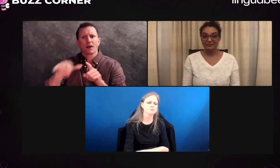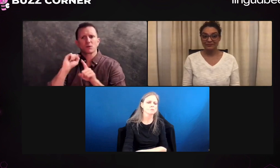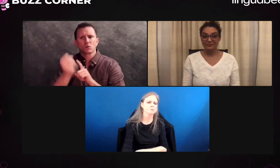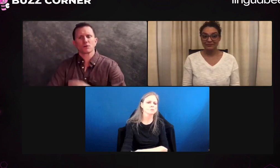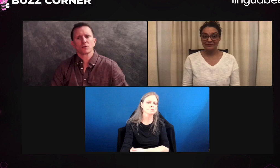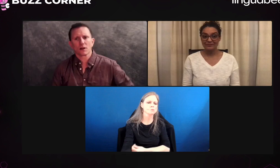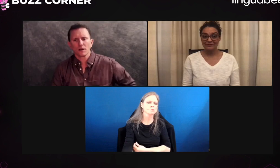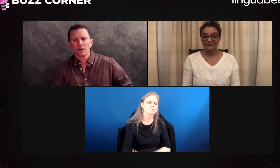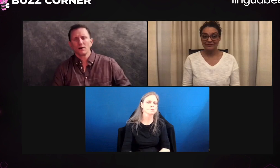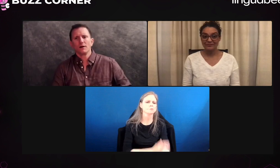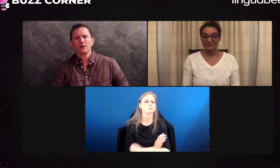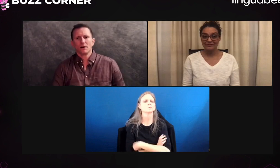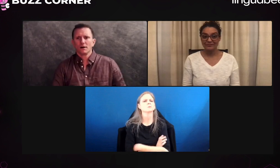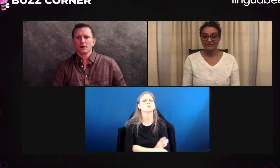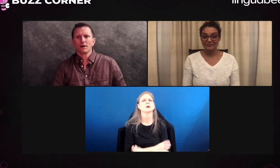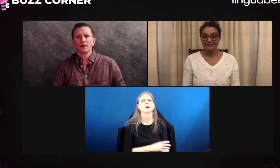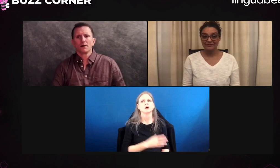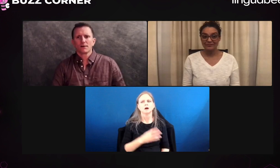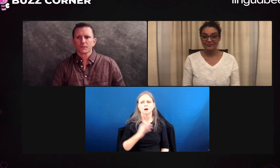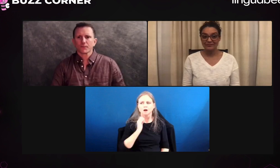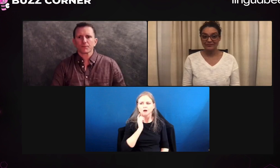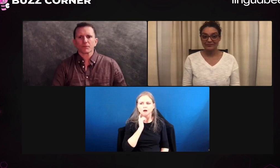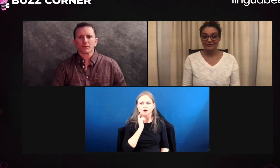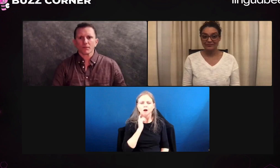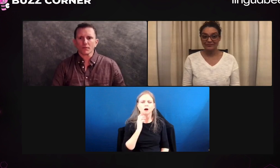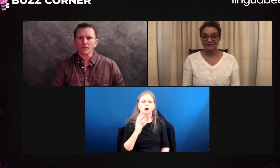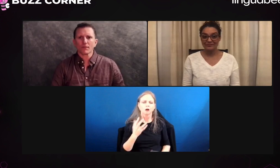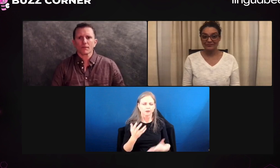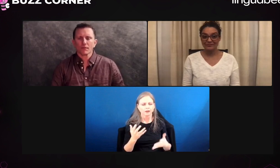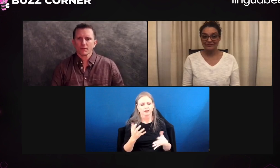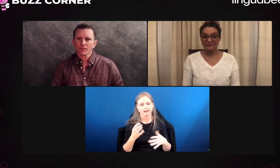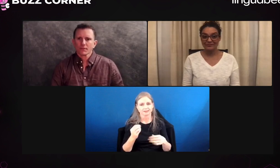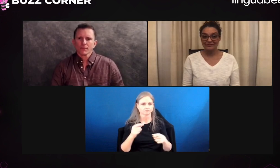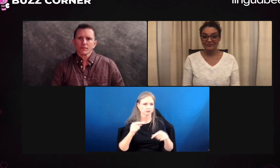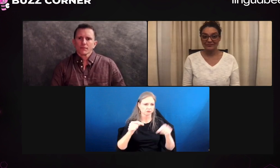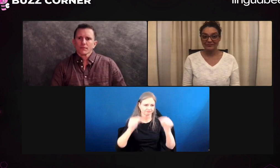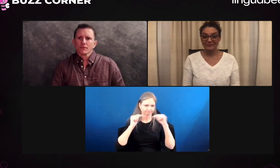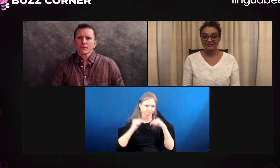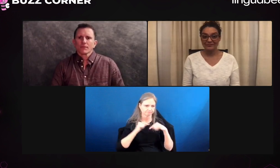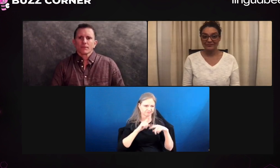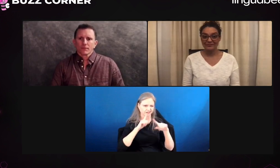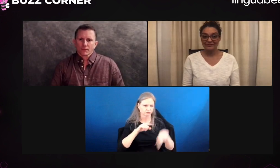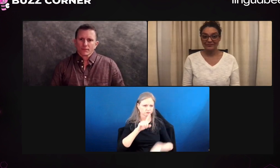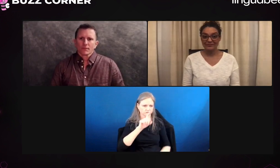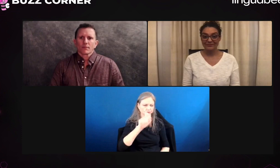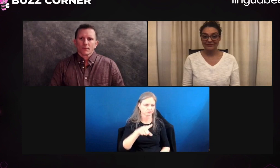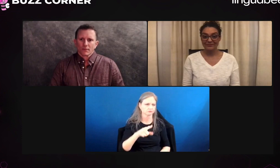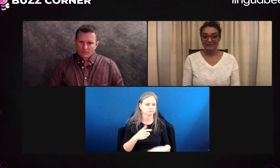is. I think it's important for the deaf community to learn how to handle that situation. So what would you say to that?